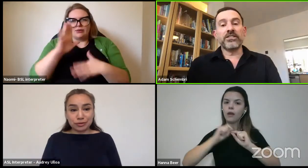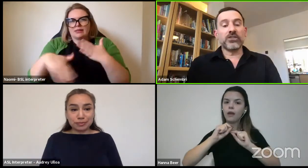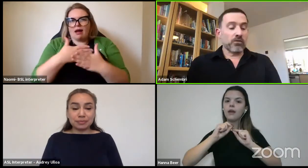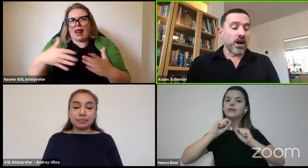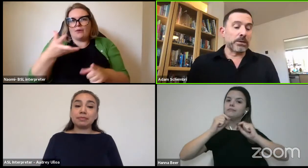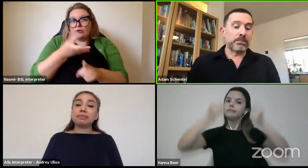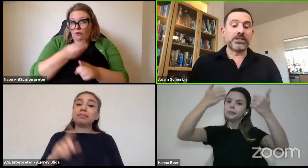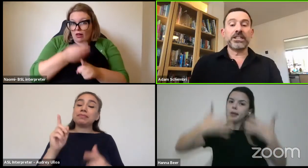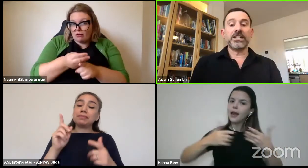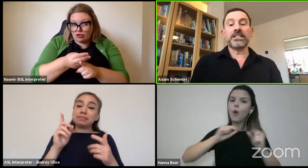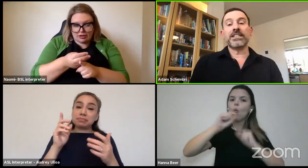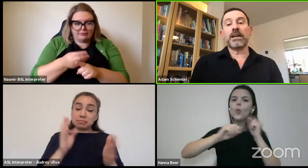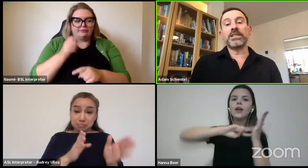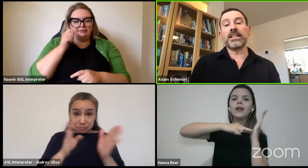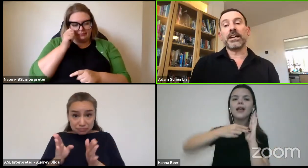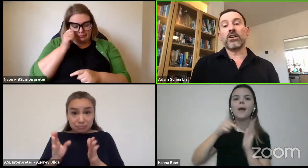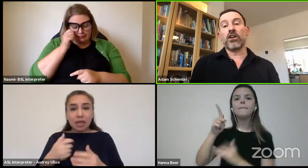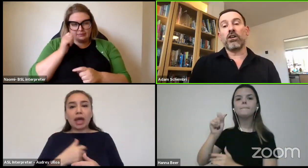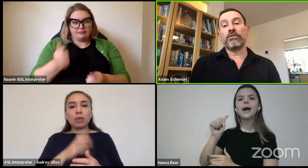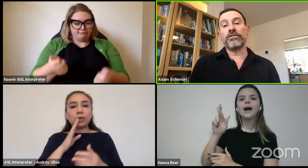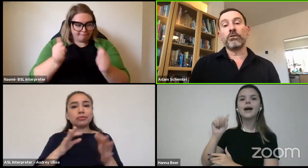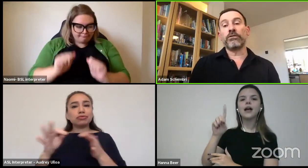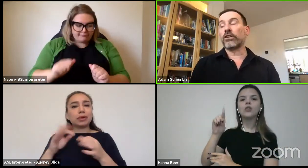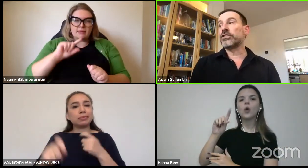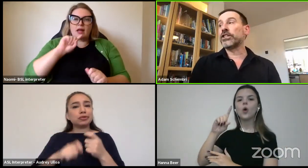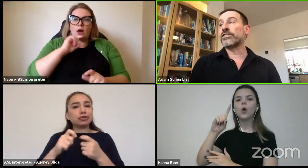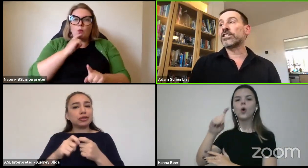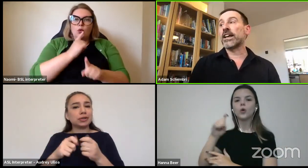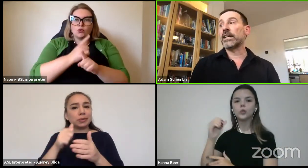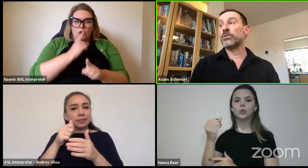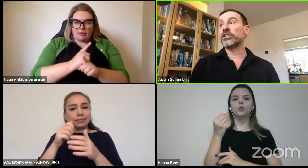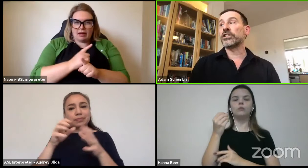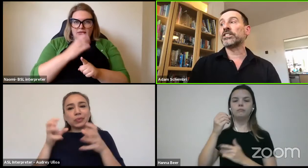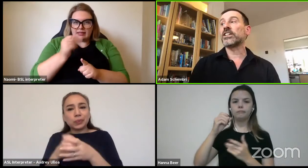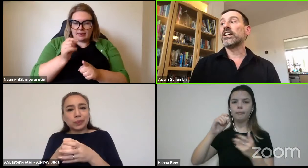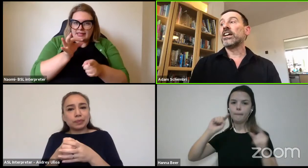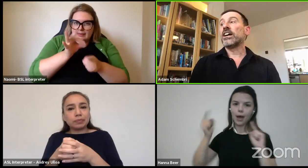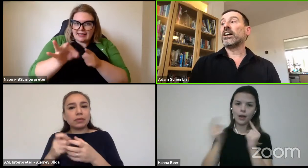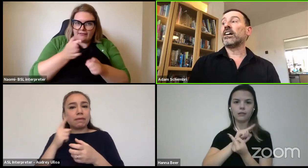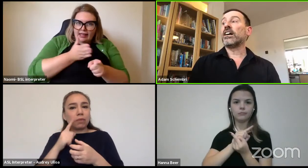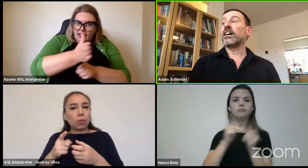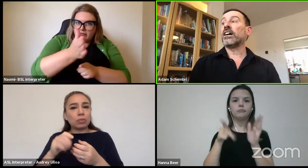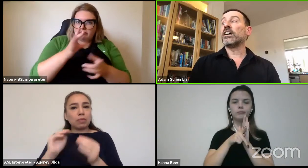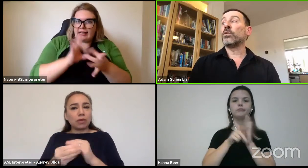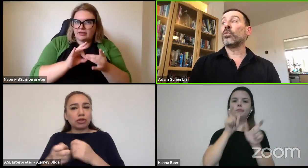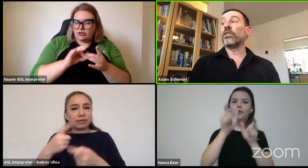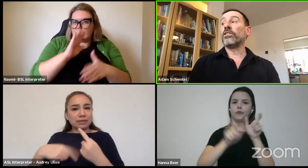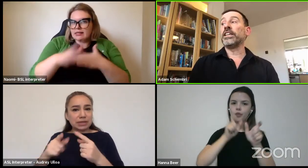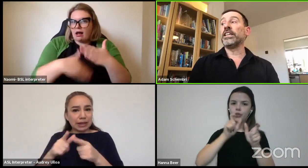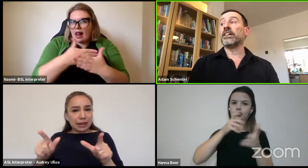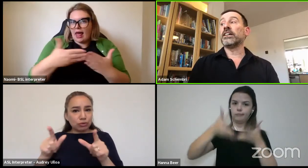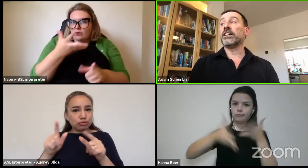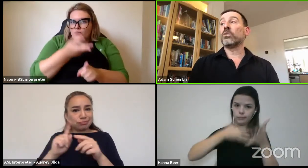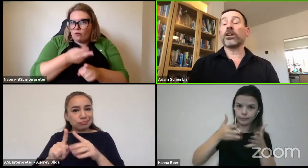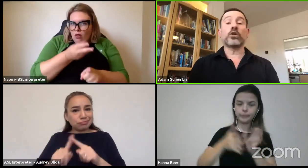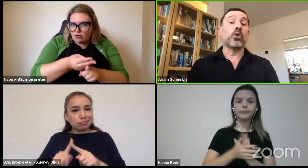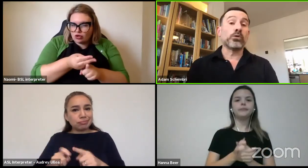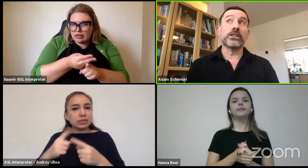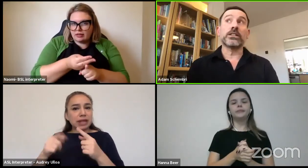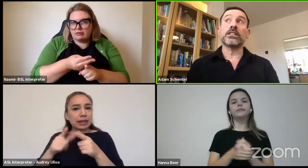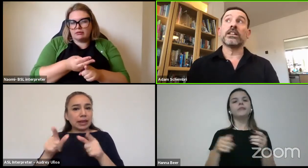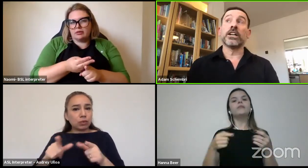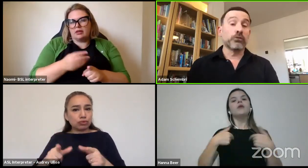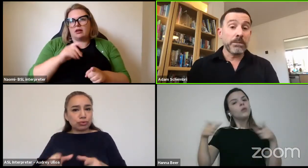then describe a particular subset of the morphology of sign languages, what are